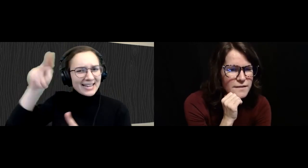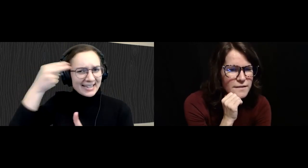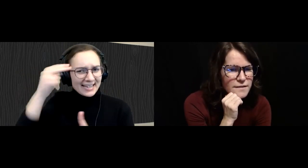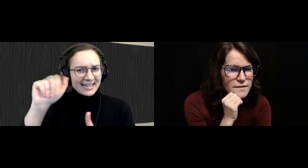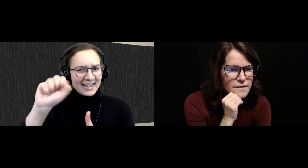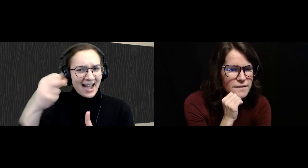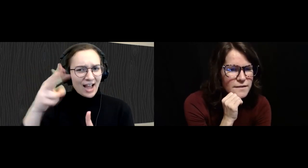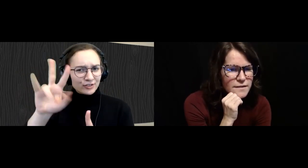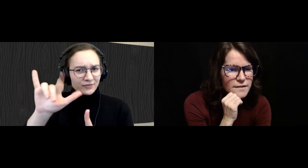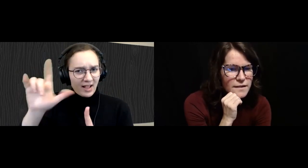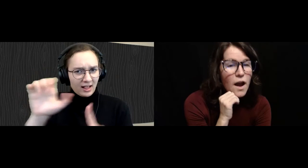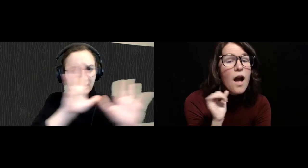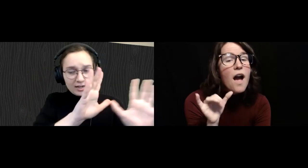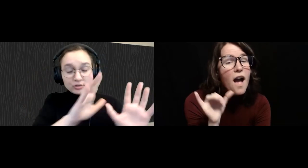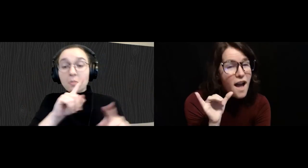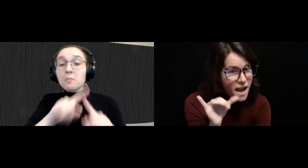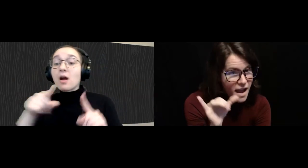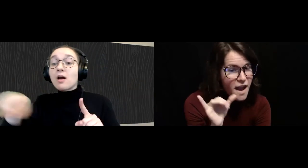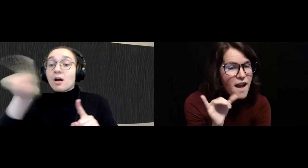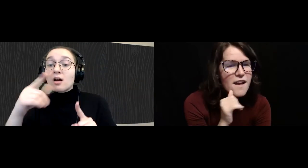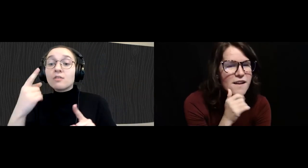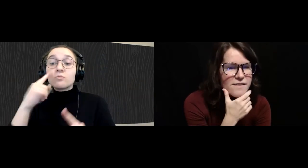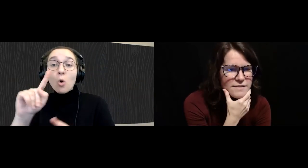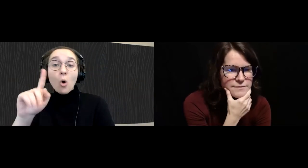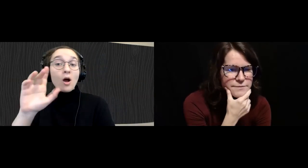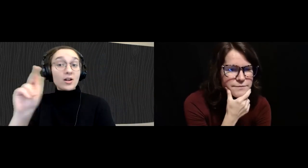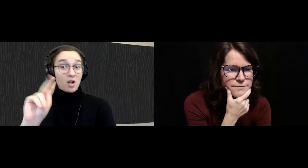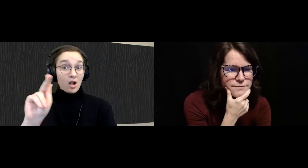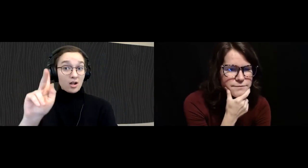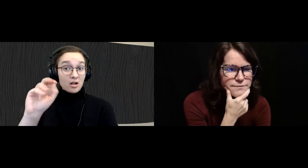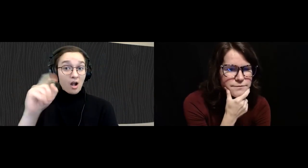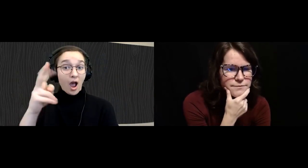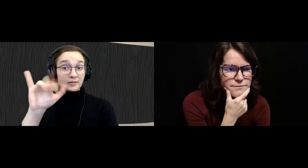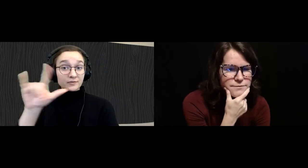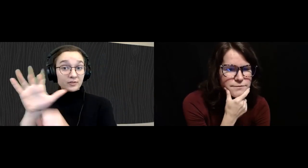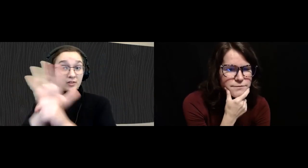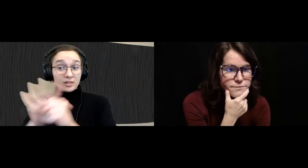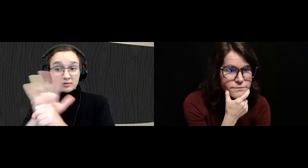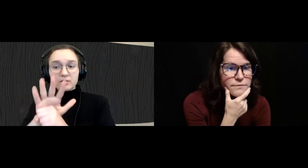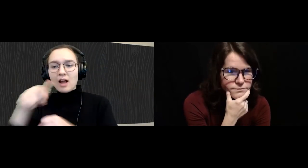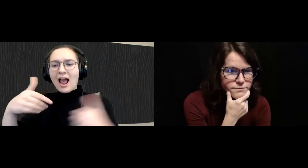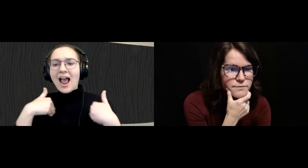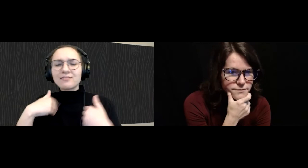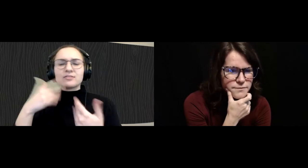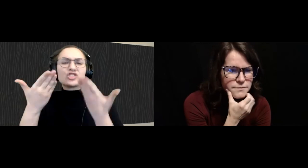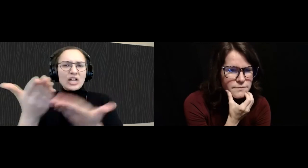So that is in Nashville. Oh. And then for Knoxville, in the Knoxville